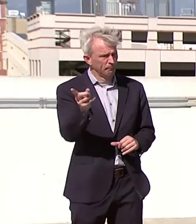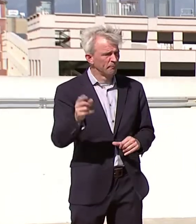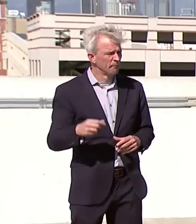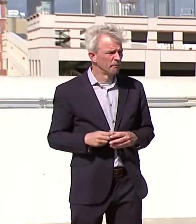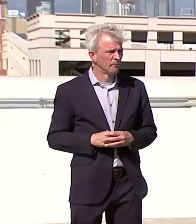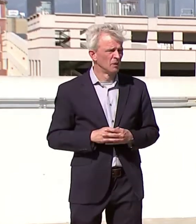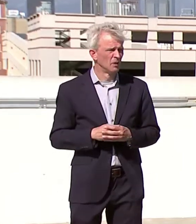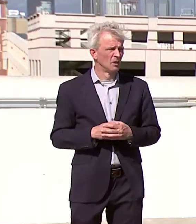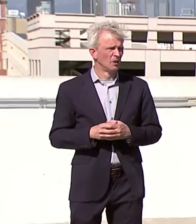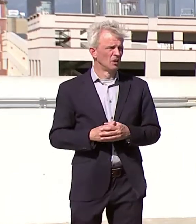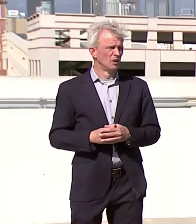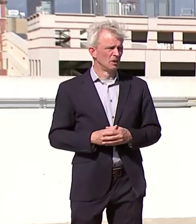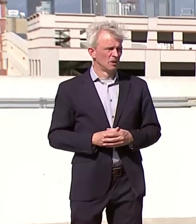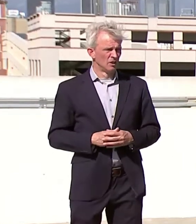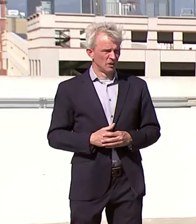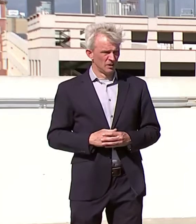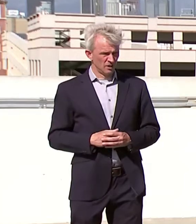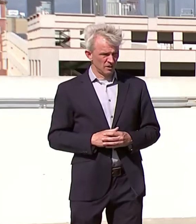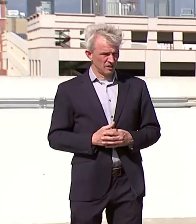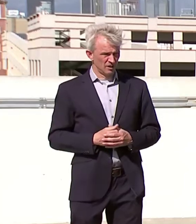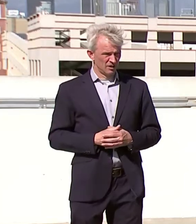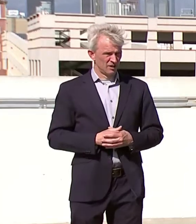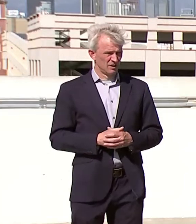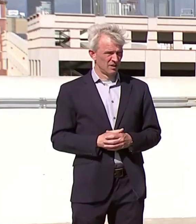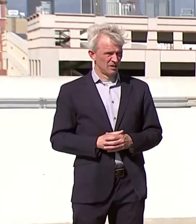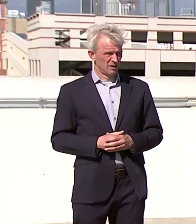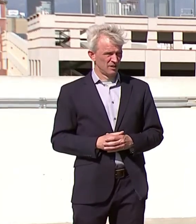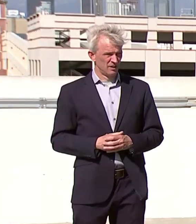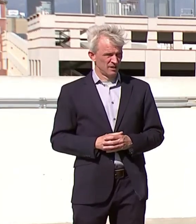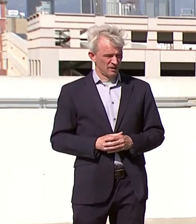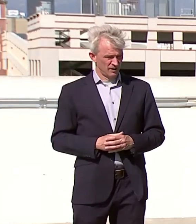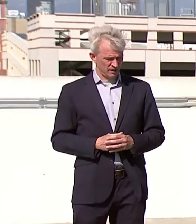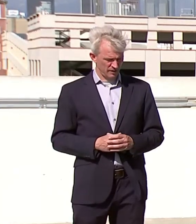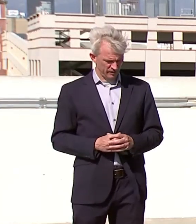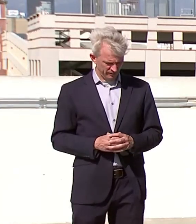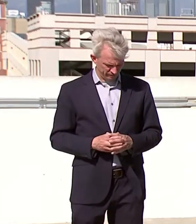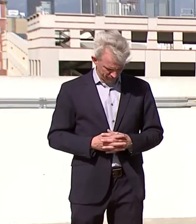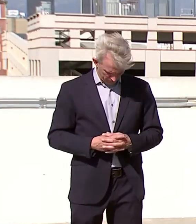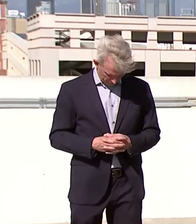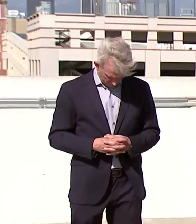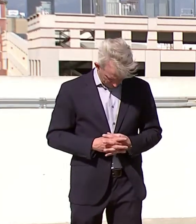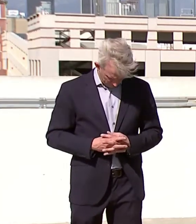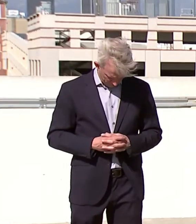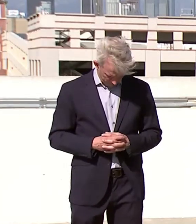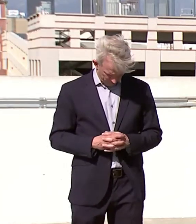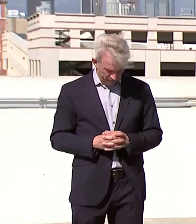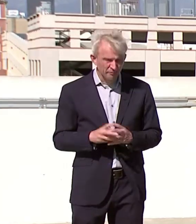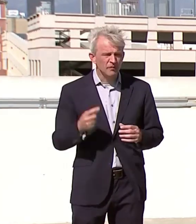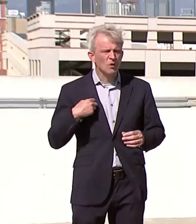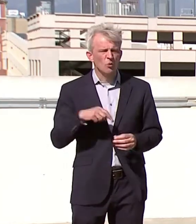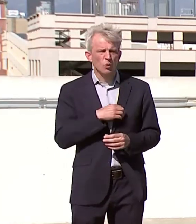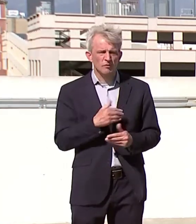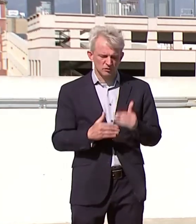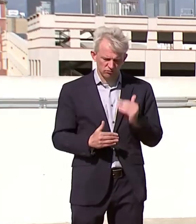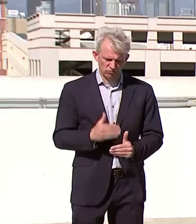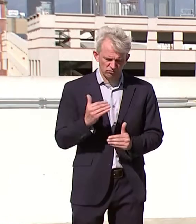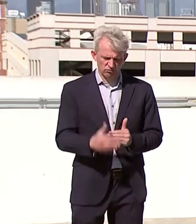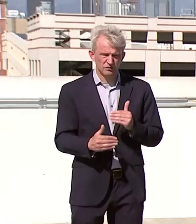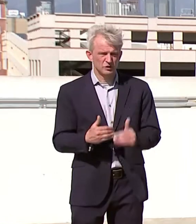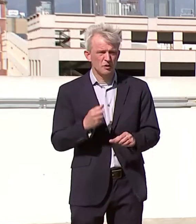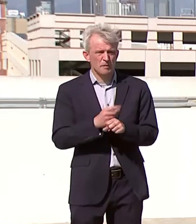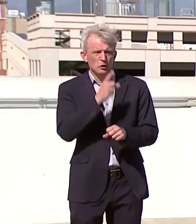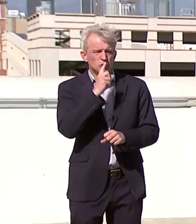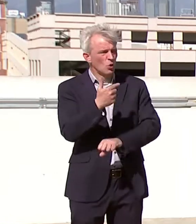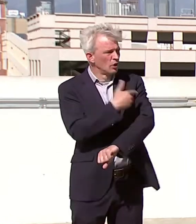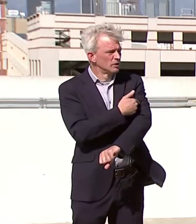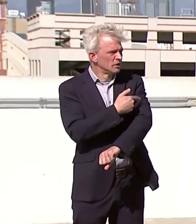taken steps toward inching our way to include inoculation for everybody. There's not